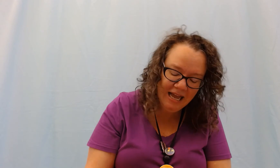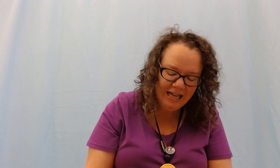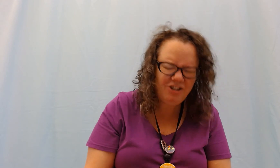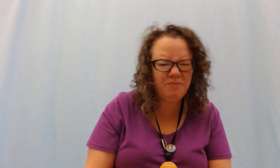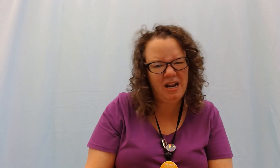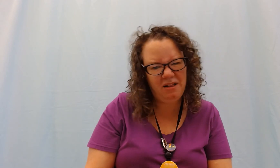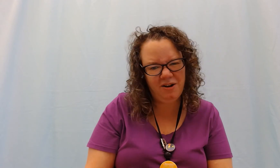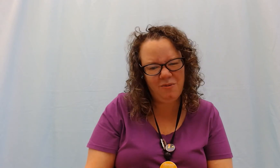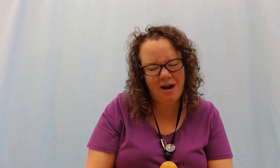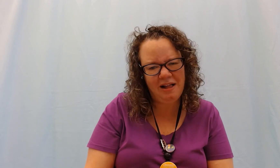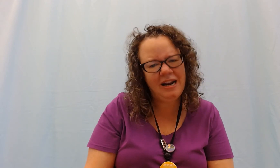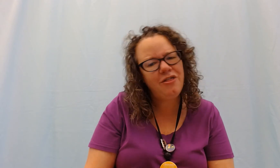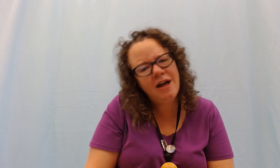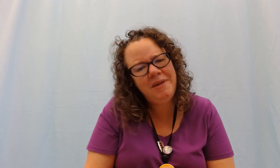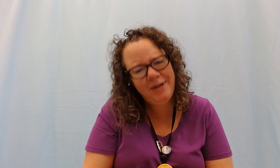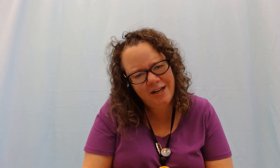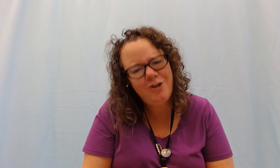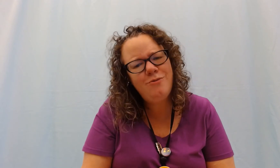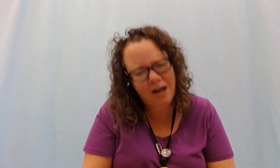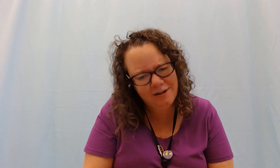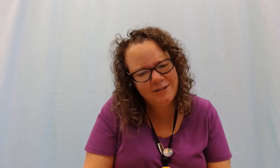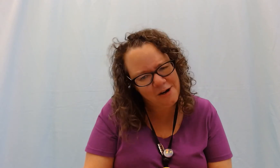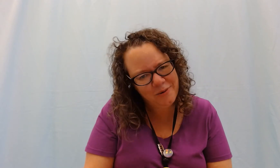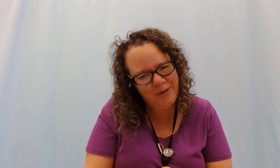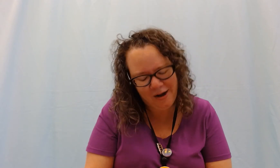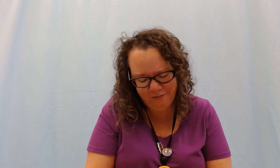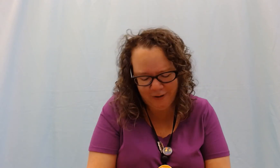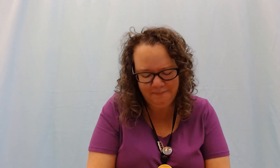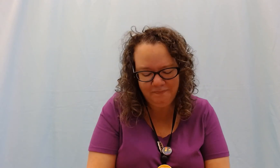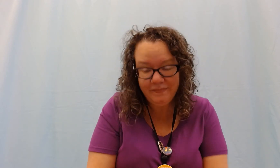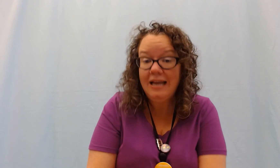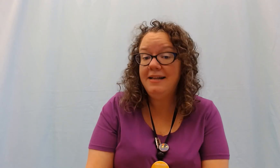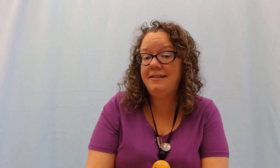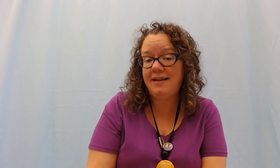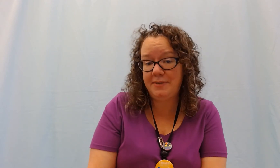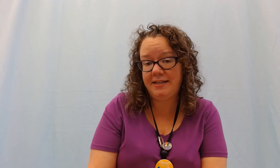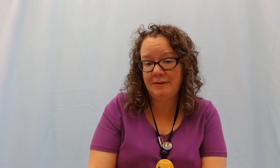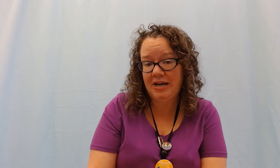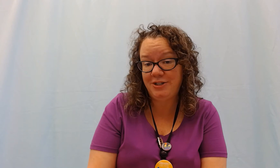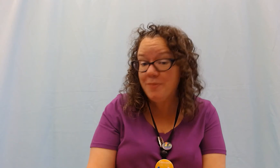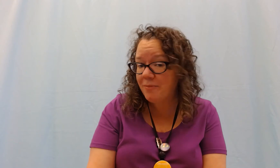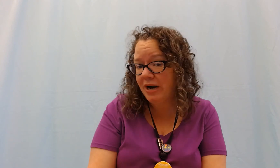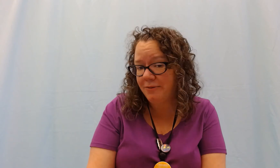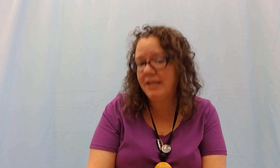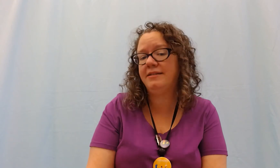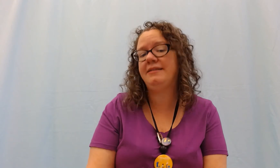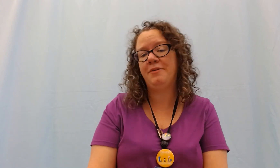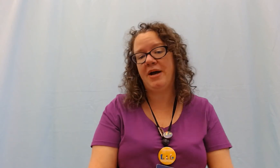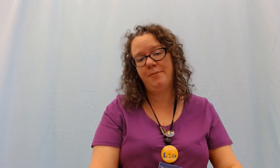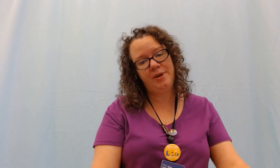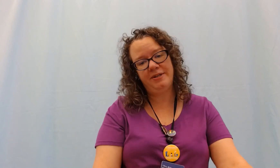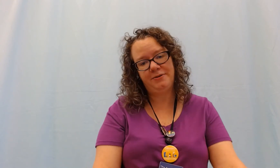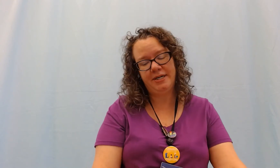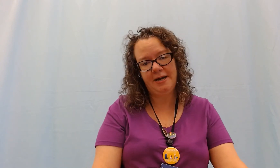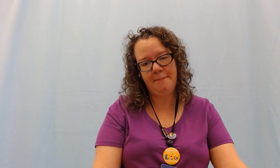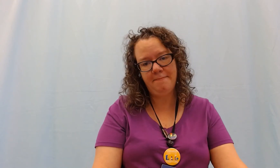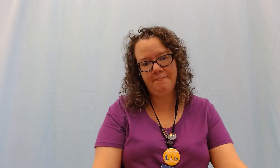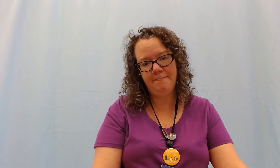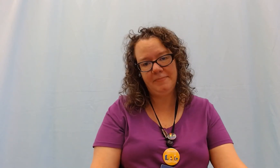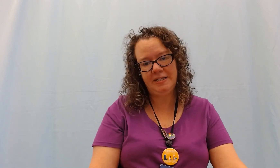It's just been a little while, and I thought maybe a new cuddle song would be helpful. It's time to say goodbye. Do you remember how we like to say goodbye at Baby Storytime? Miss Erin